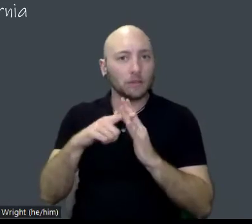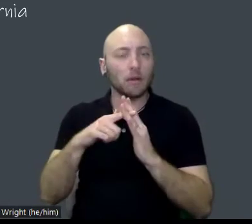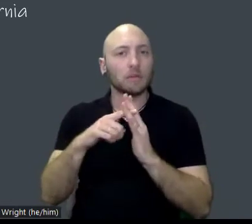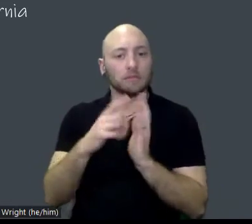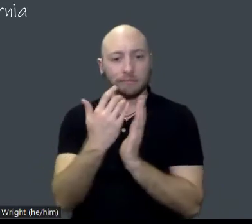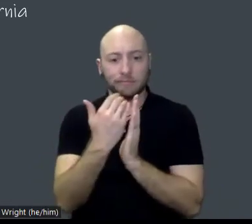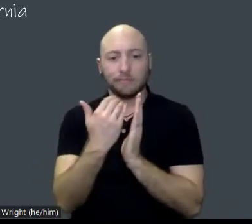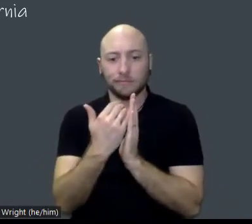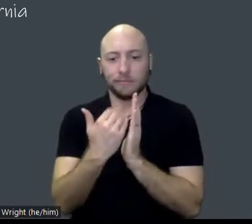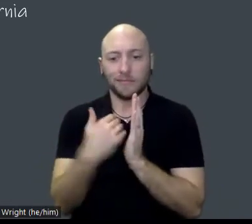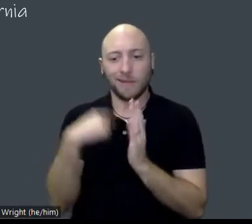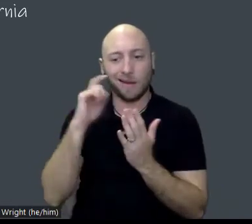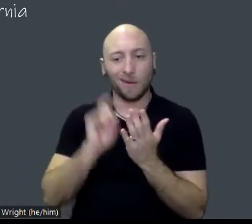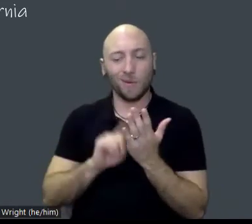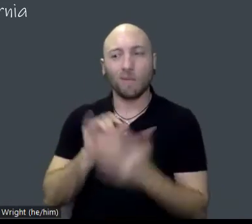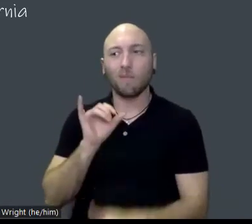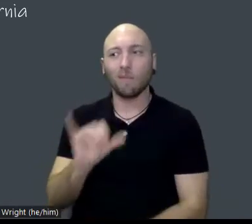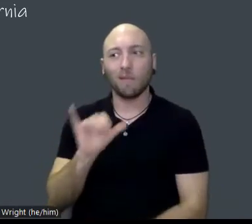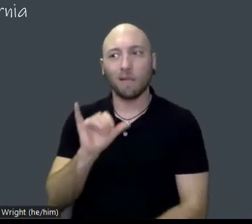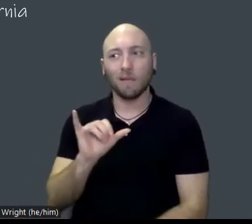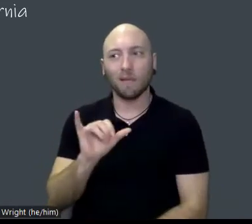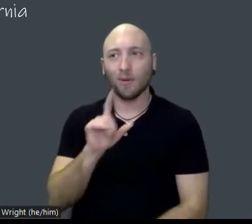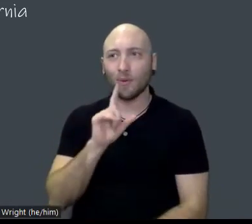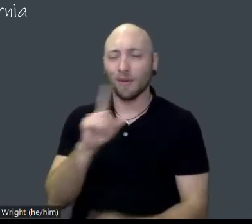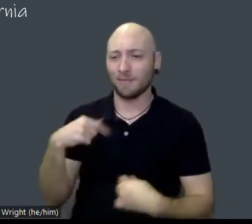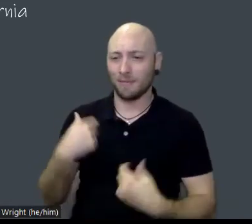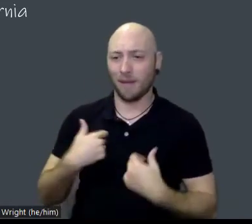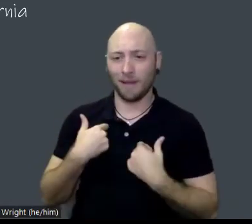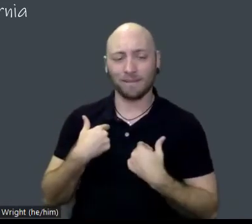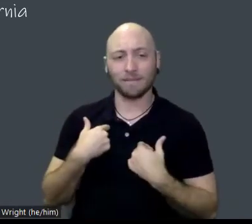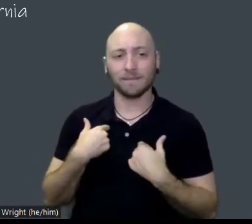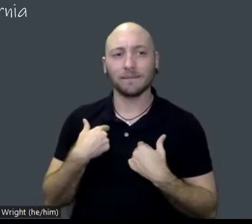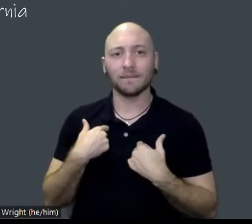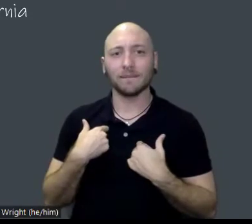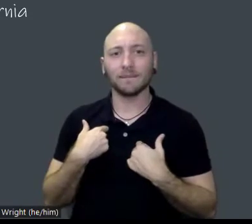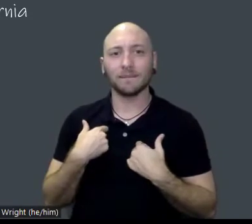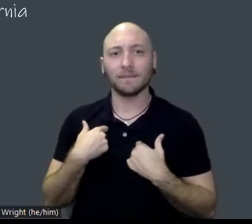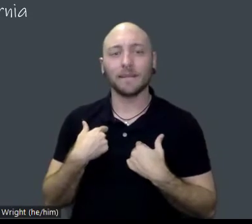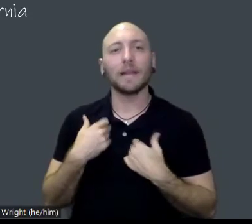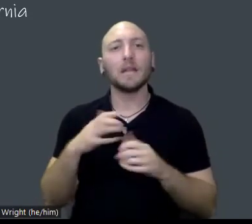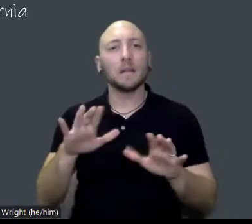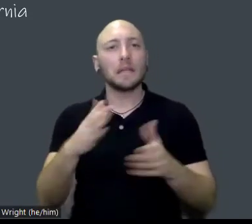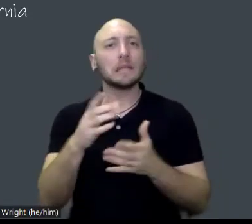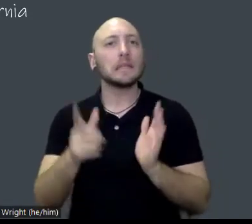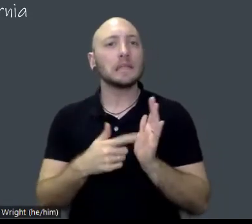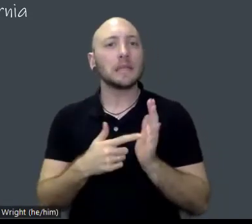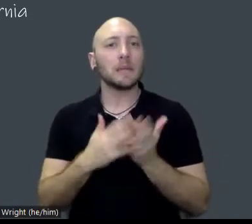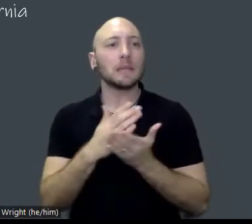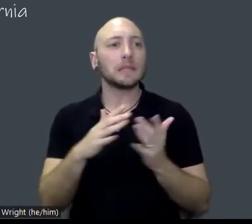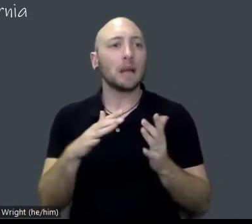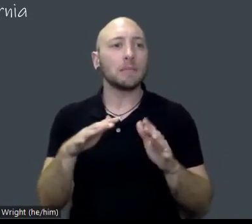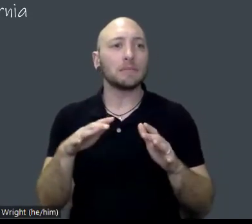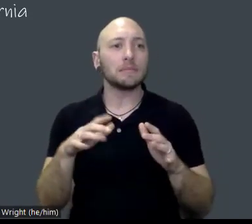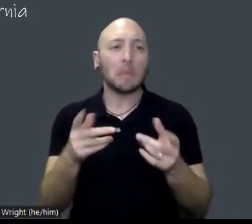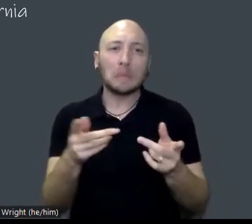I would do certain things, and it's always been this one throughout my life, when I was in certain environments, the quiet and peace that I could feel from just like noticing nature